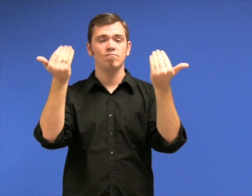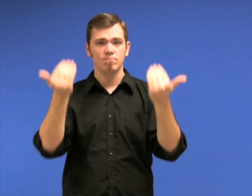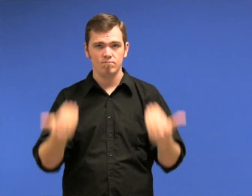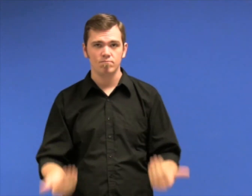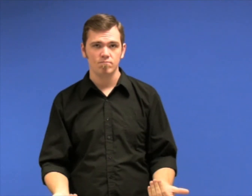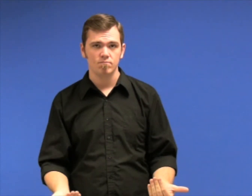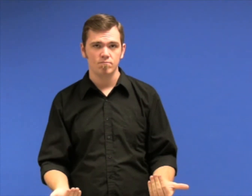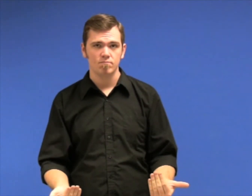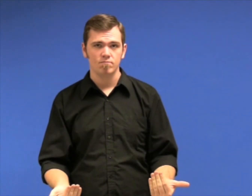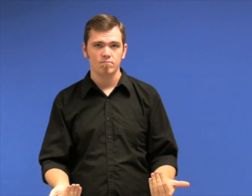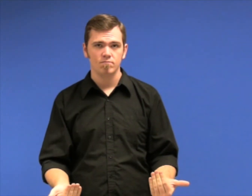Now.